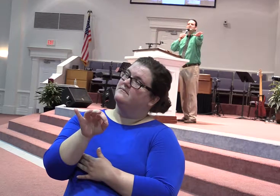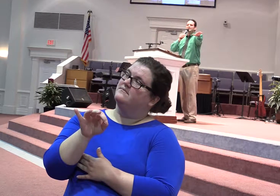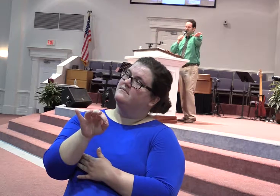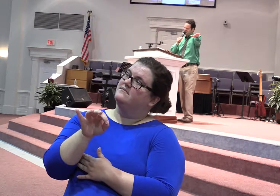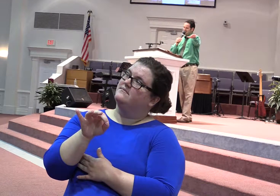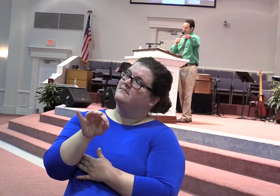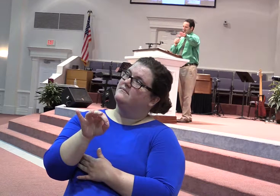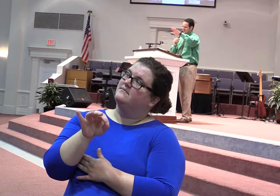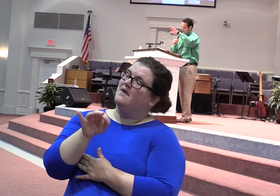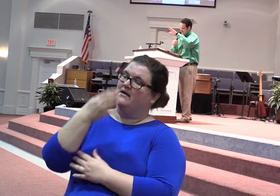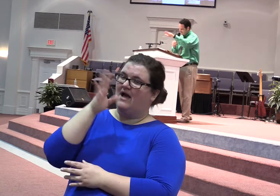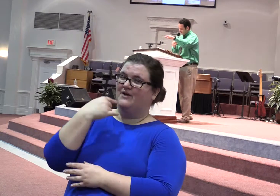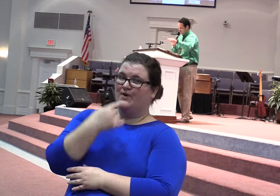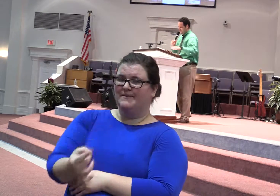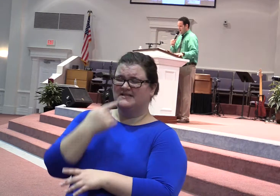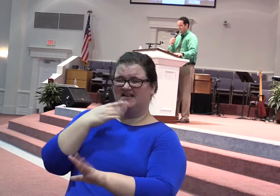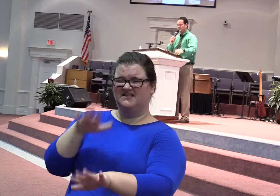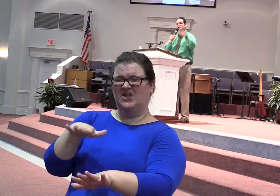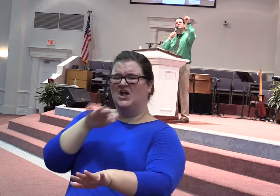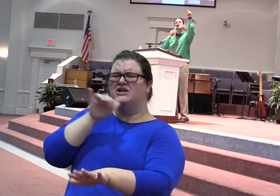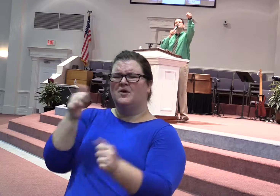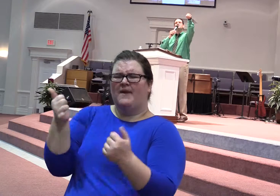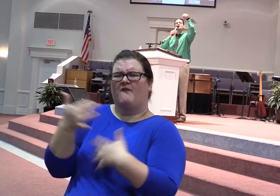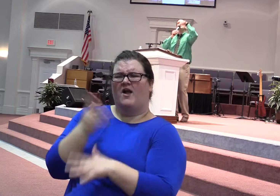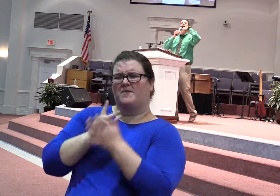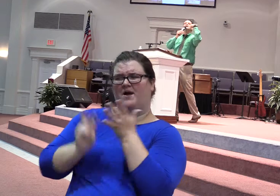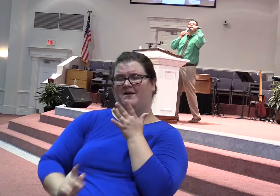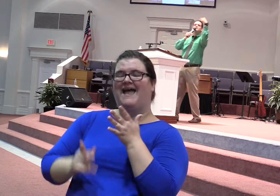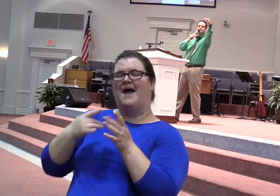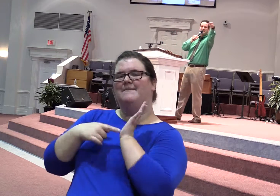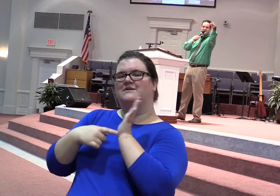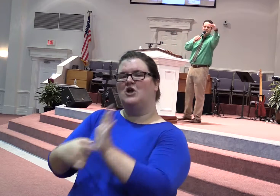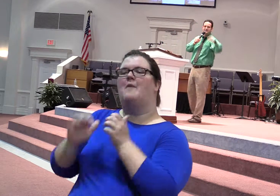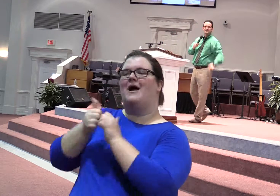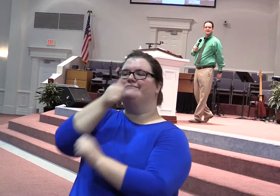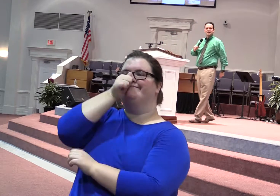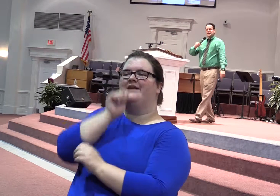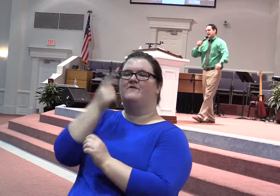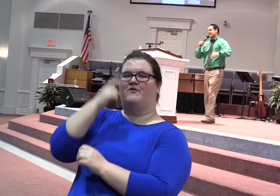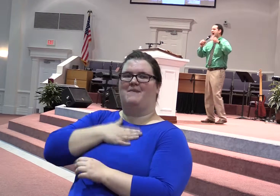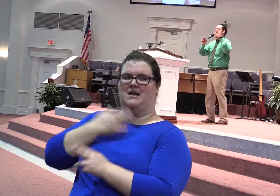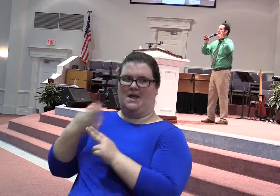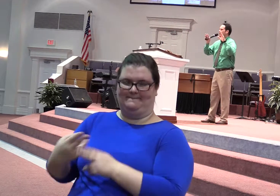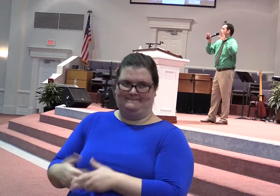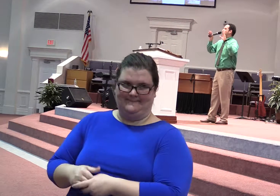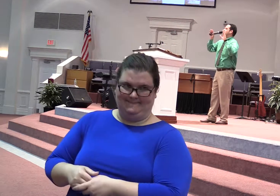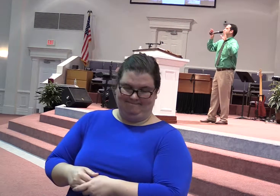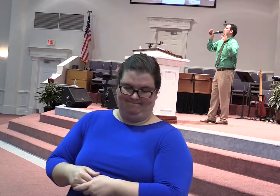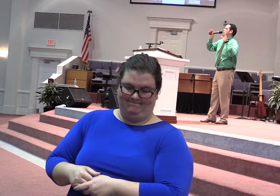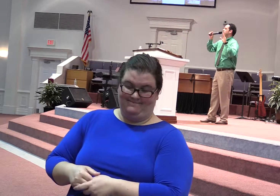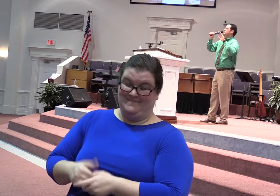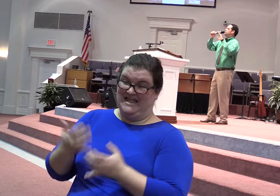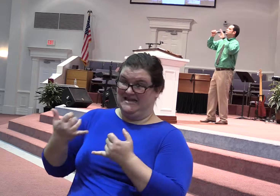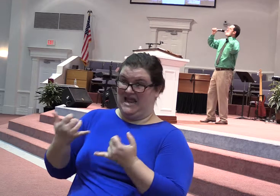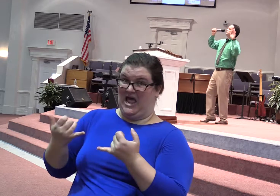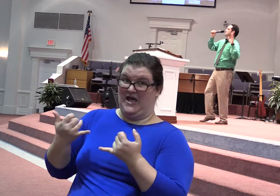because I'm going to reveal to him how he's going to suffer for my name's sake. Right. And now, all of a